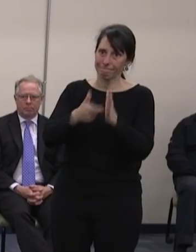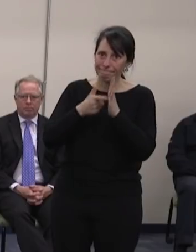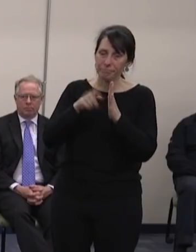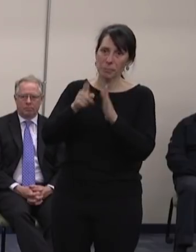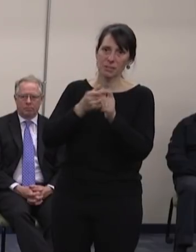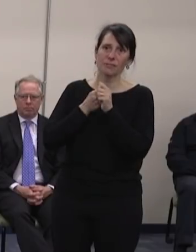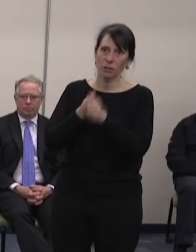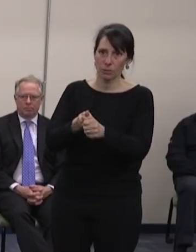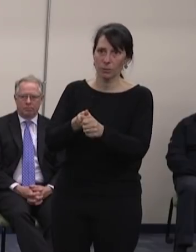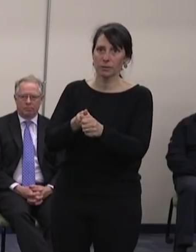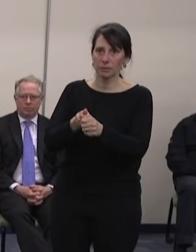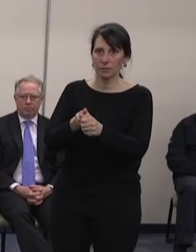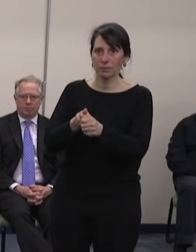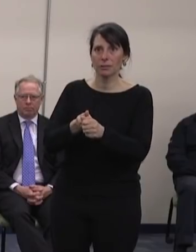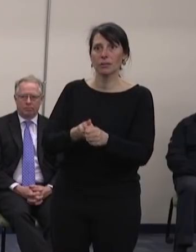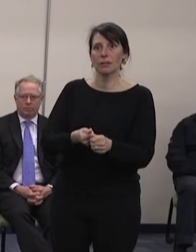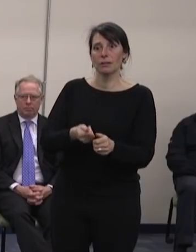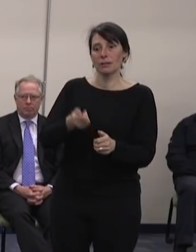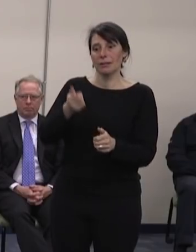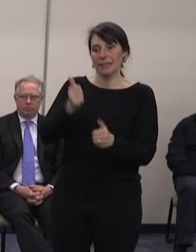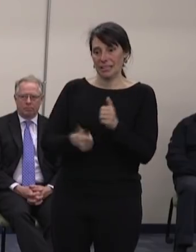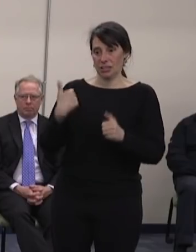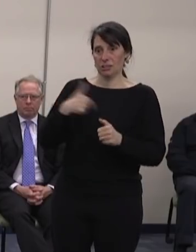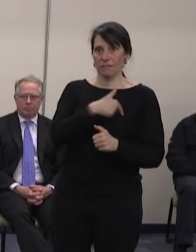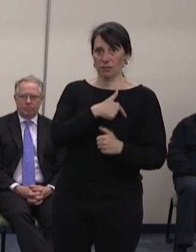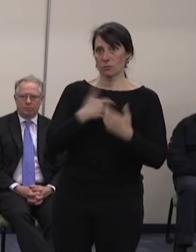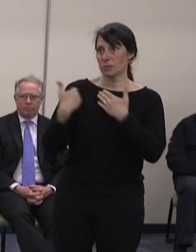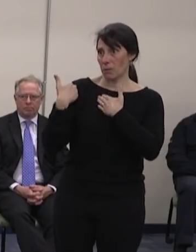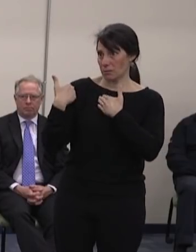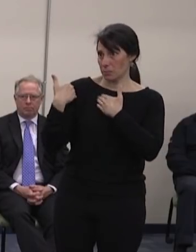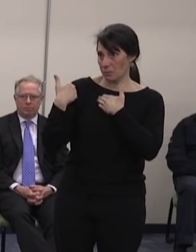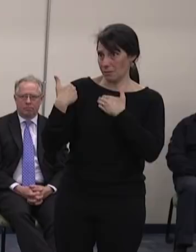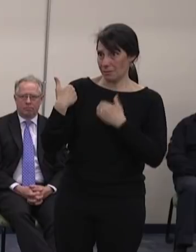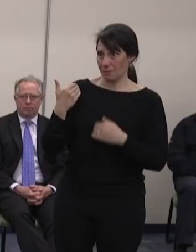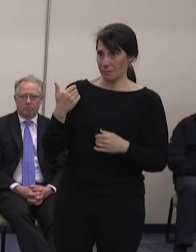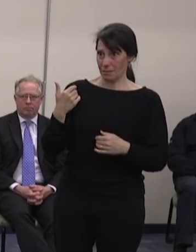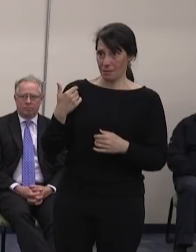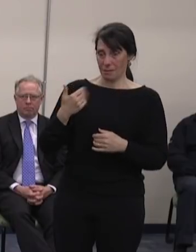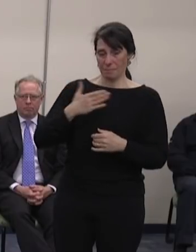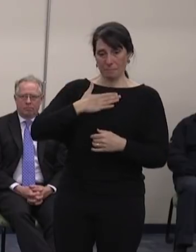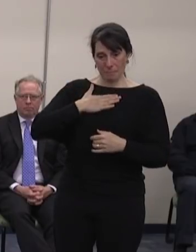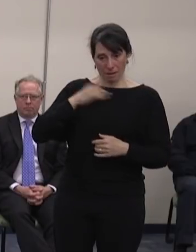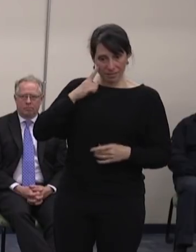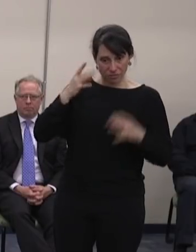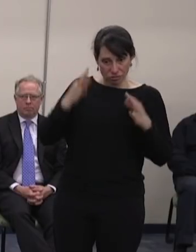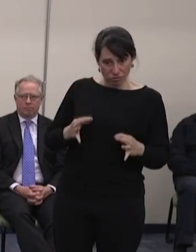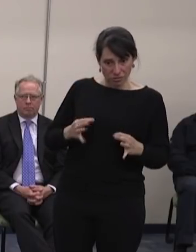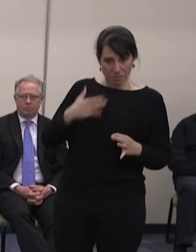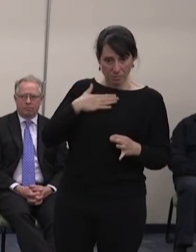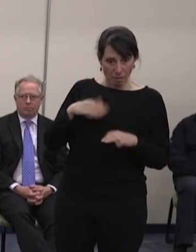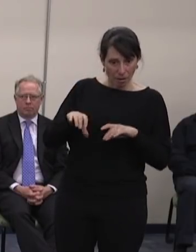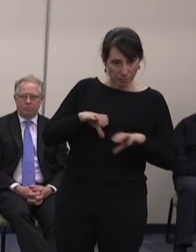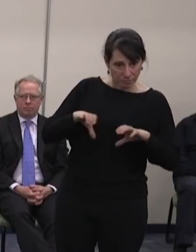We must all do our part. The actions we each take matter.